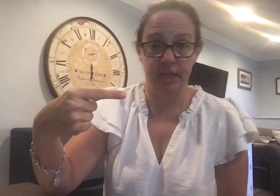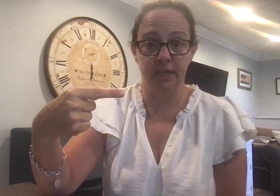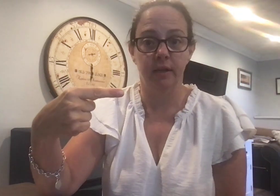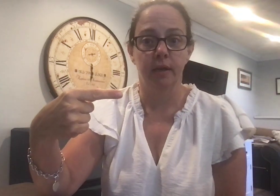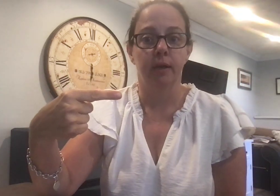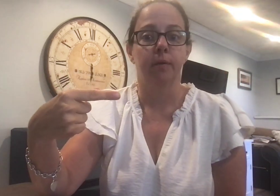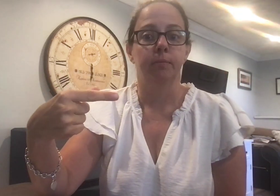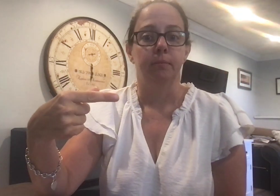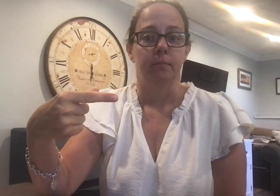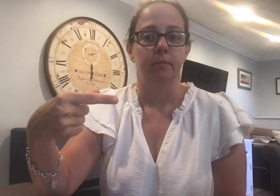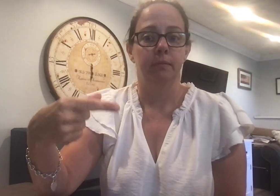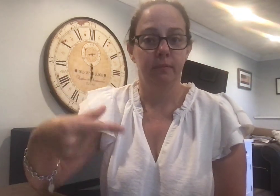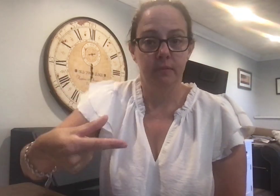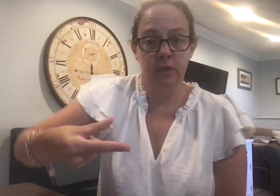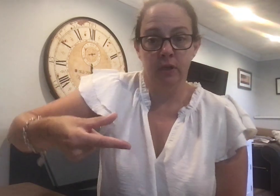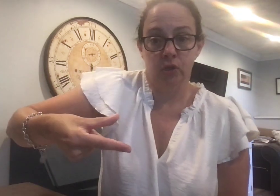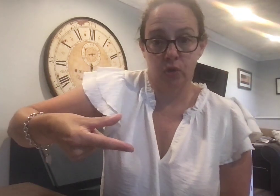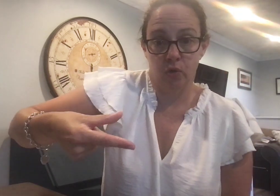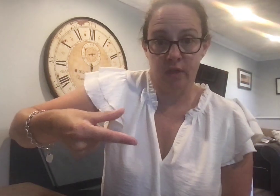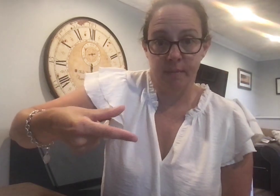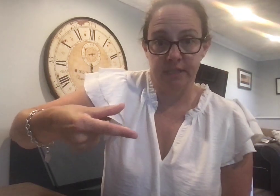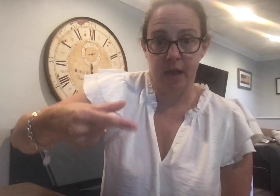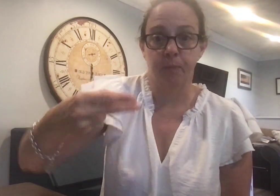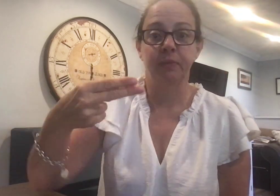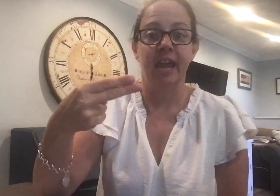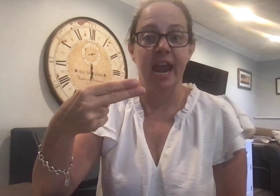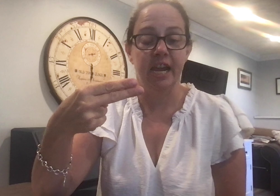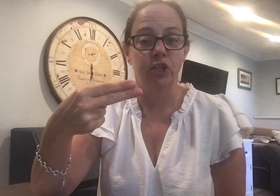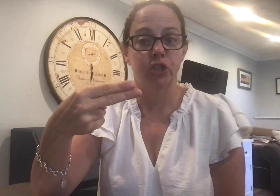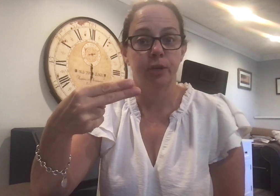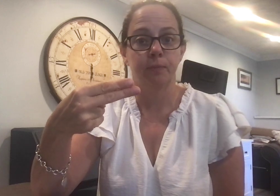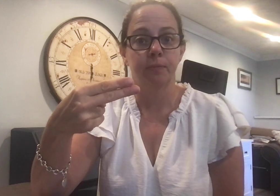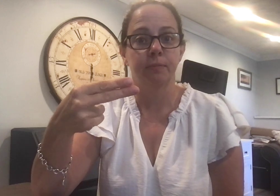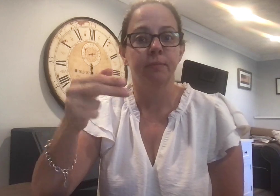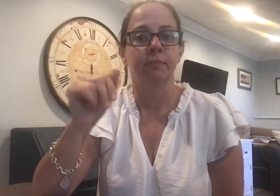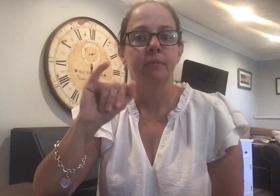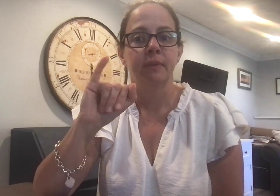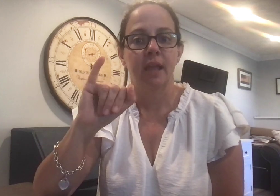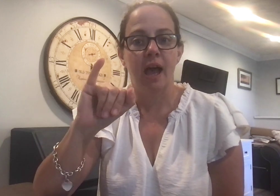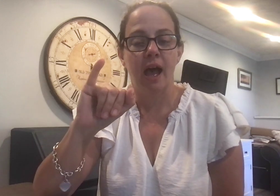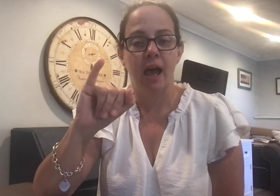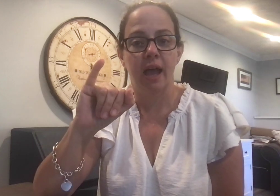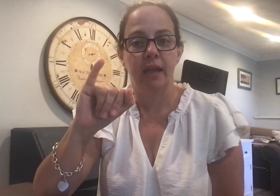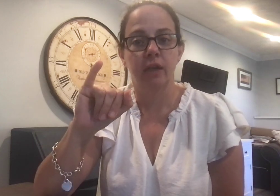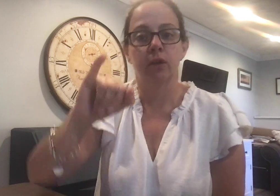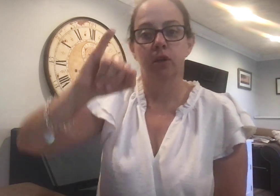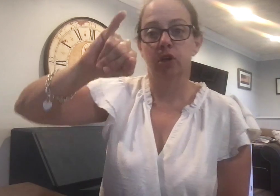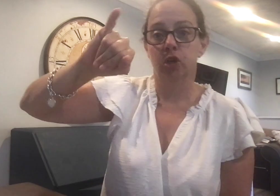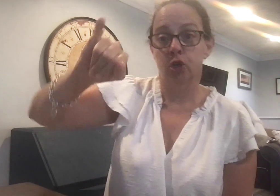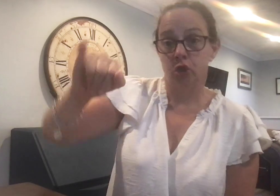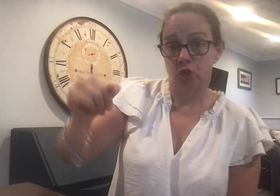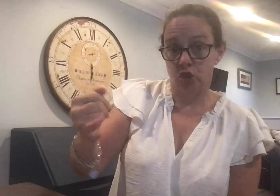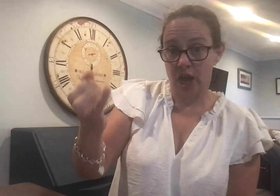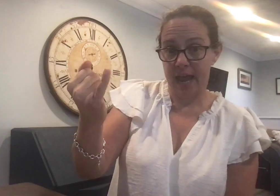G, so your thumb is out, H, I,